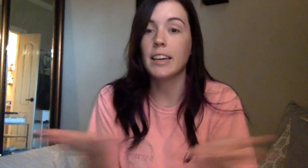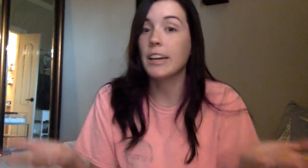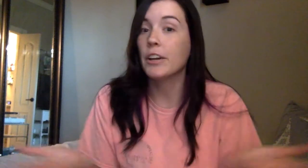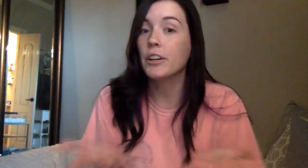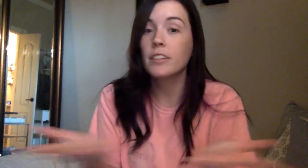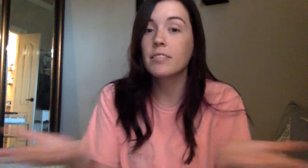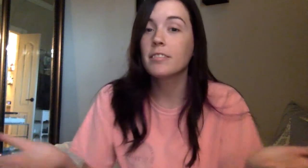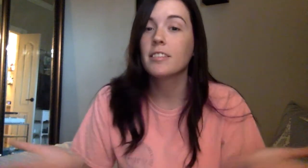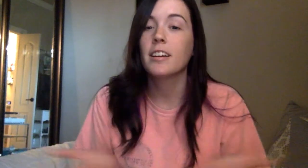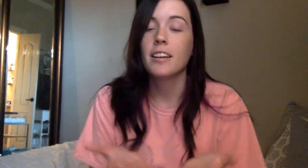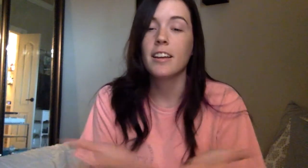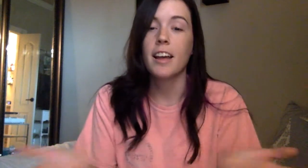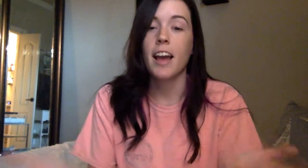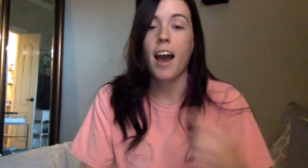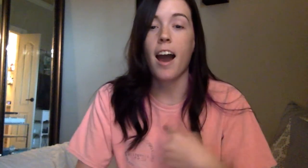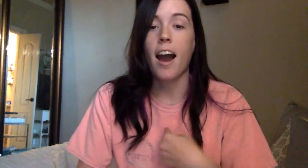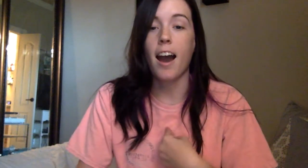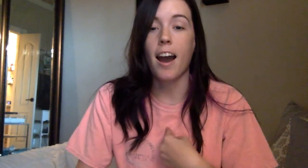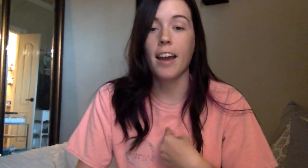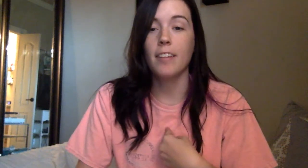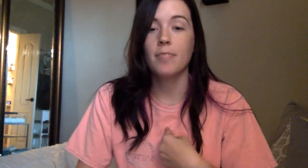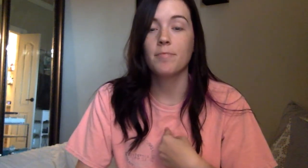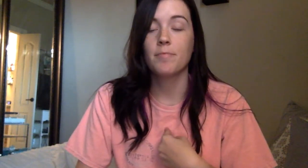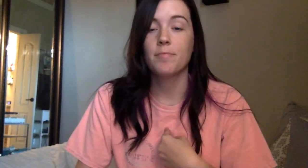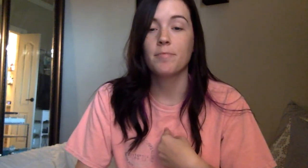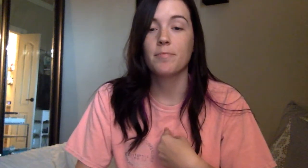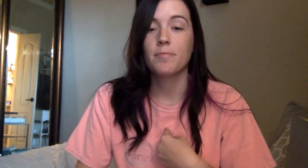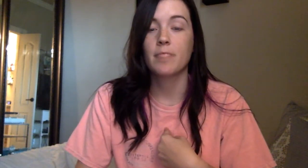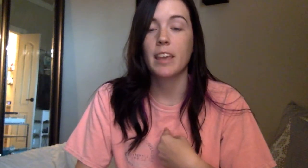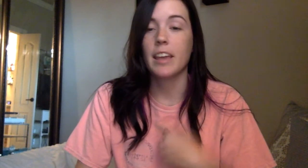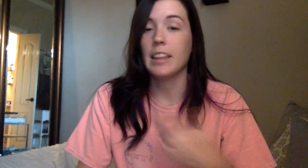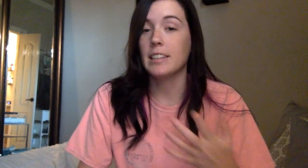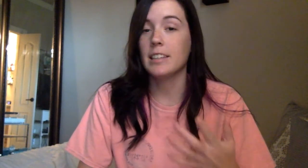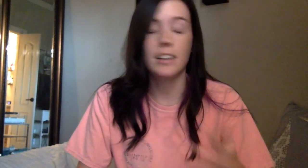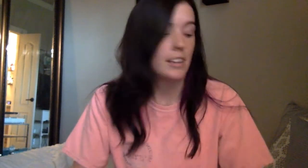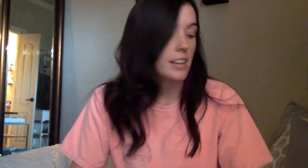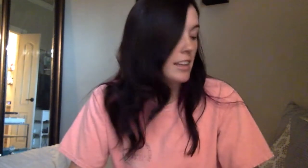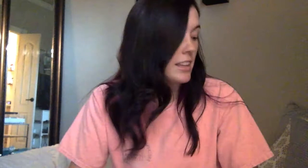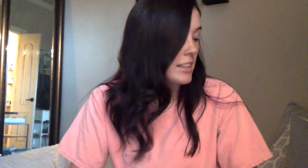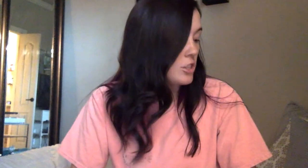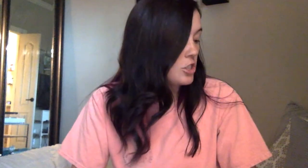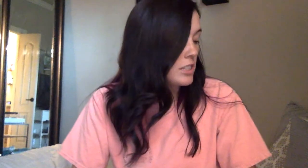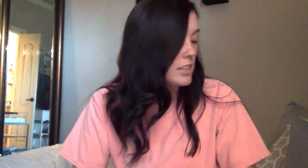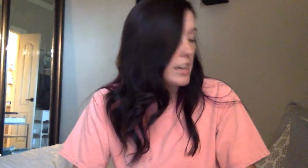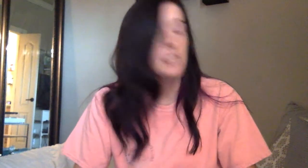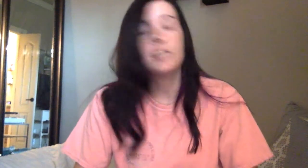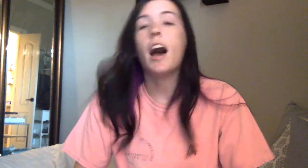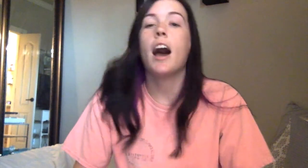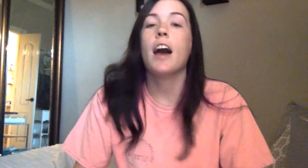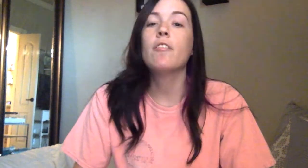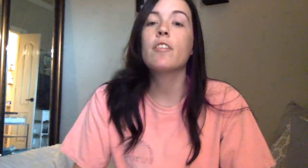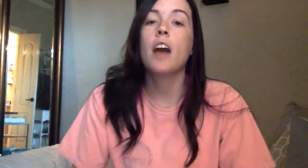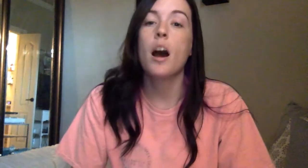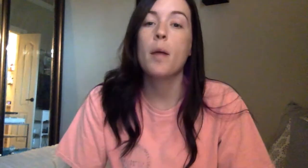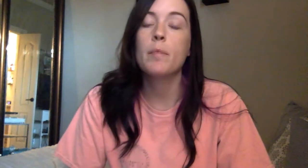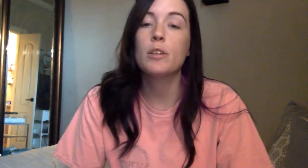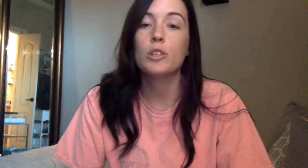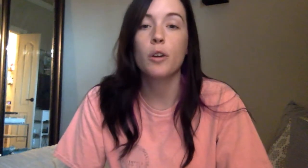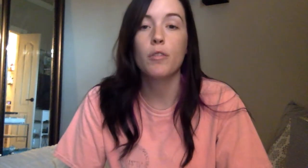here. I. That's it. Then she says, I've come so